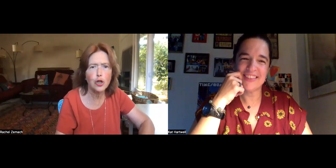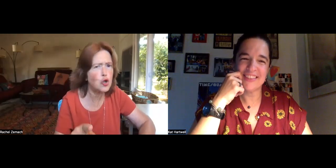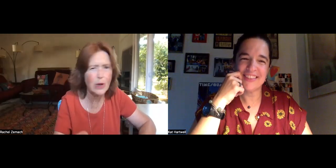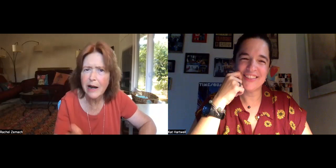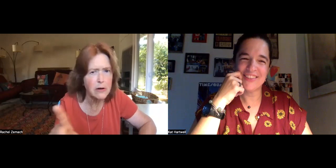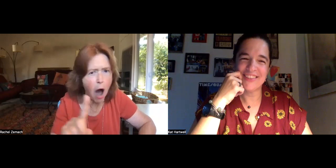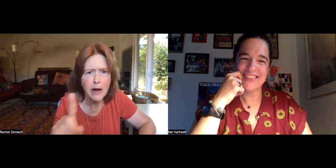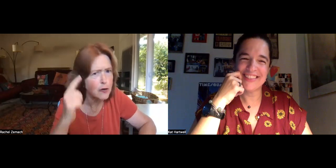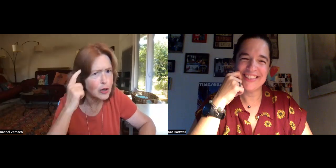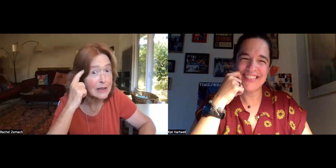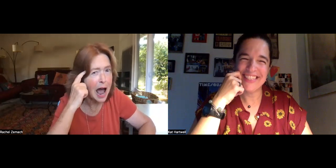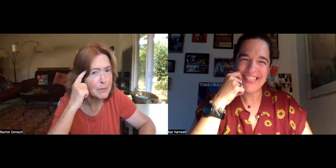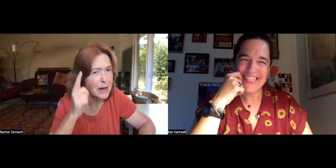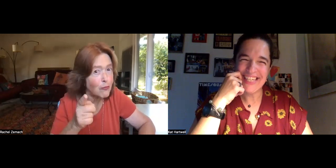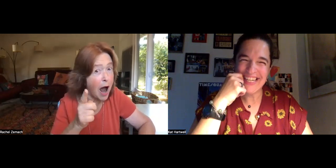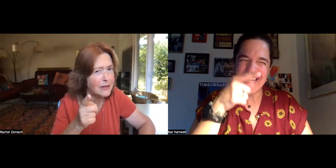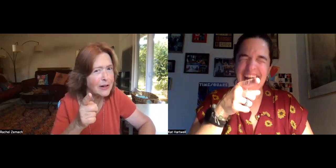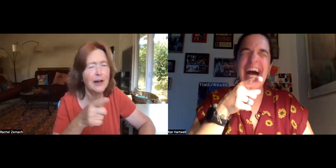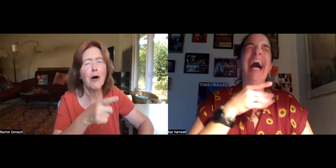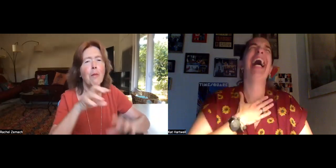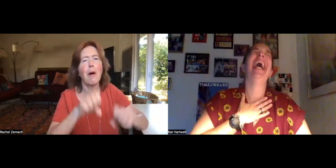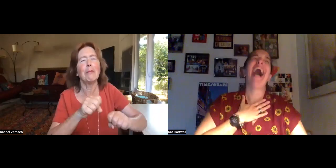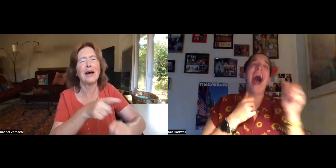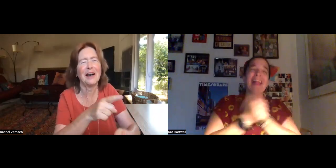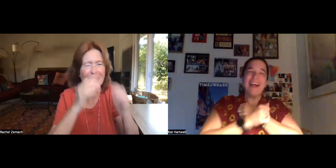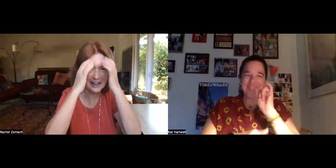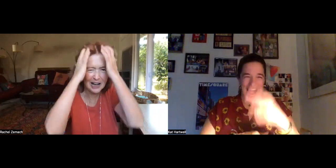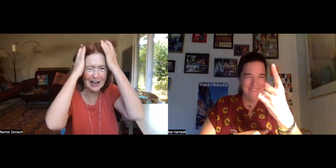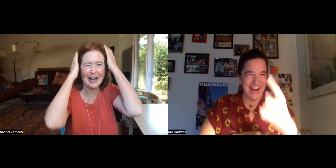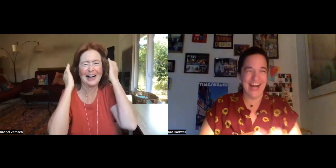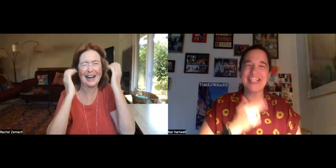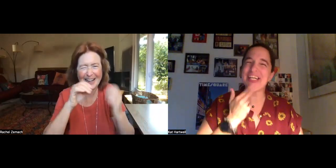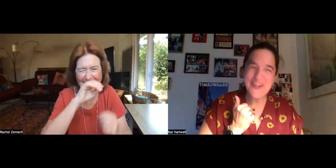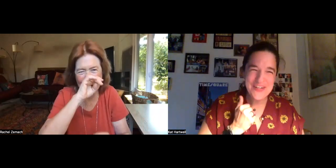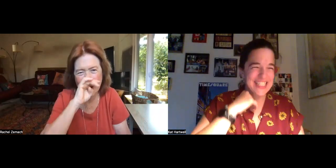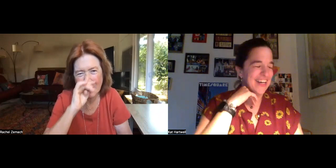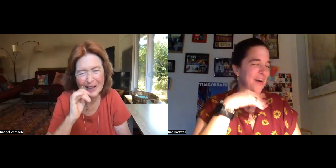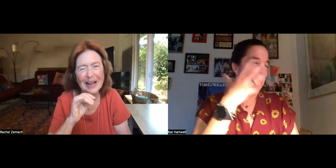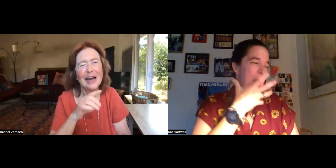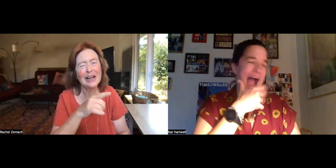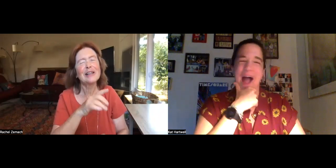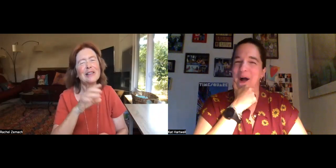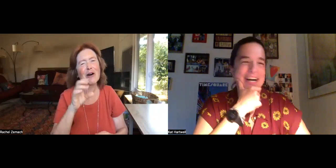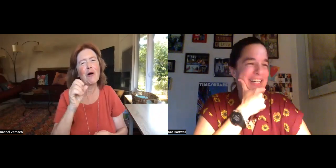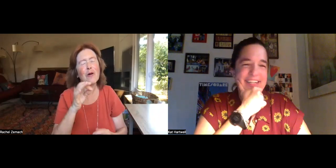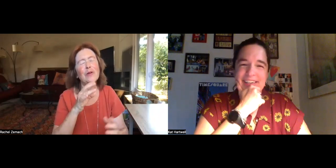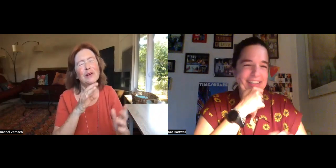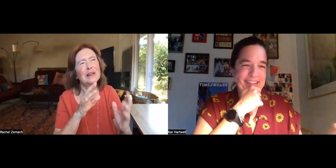You did not understand me, right? But look, I want toot. Wow.